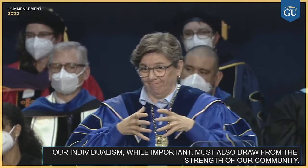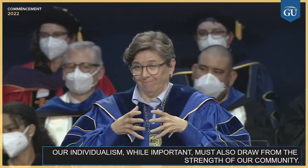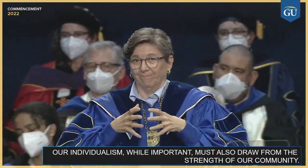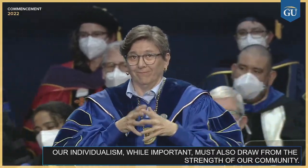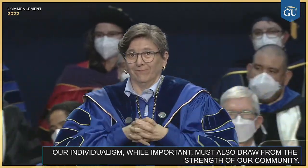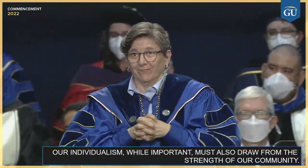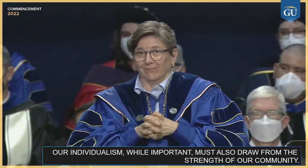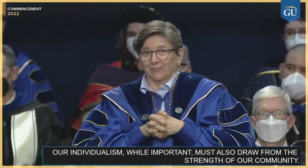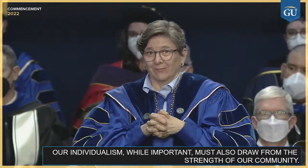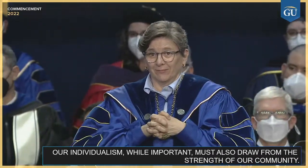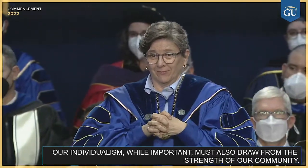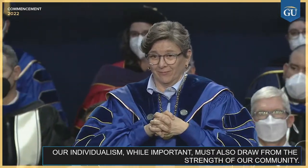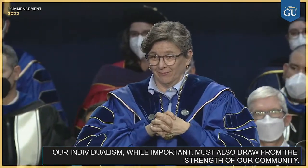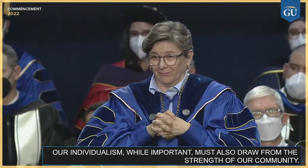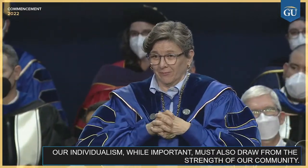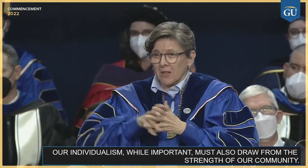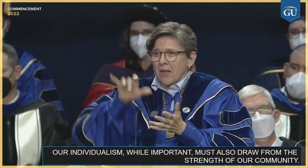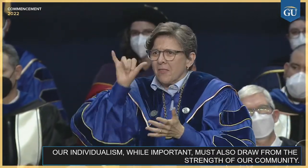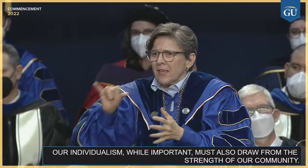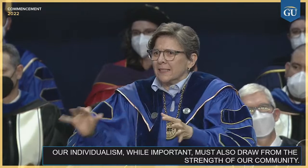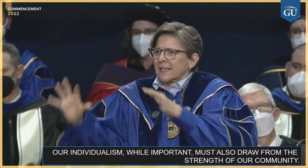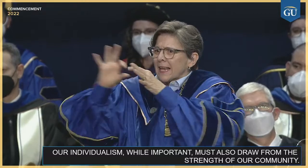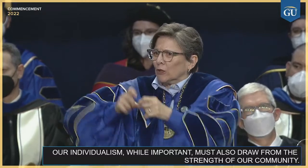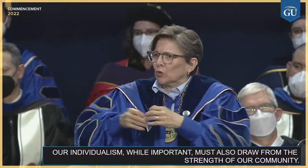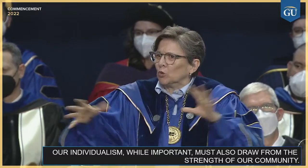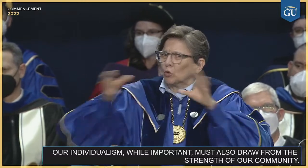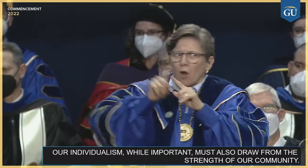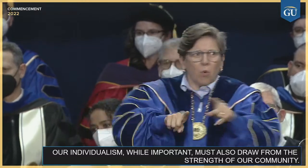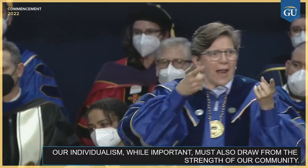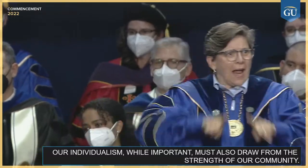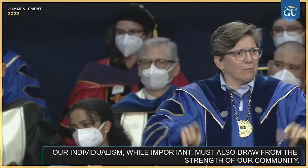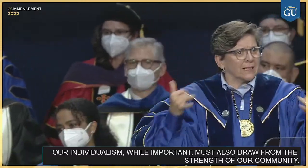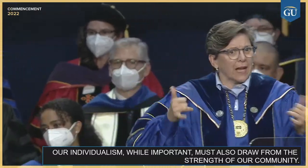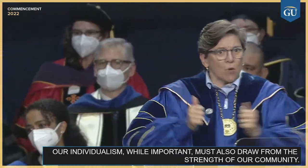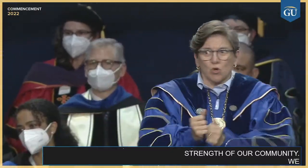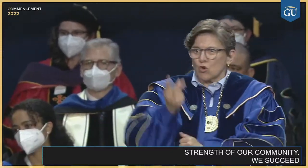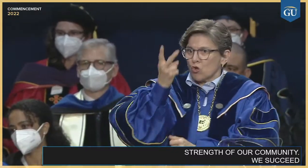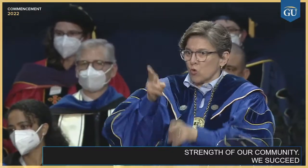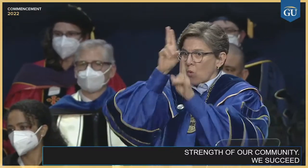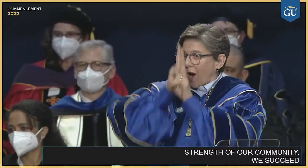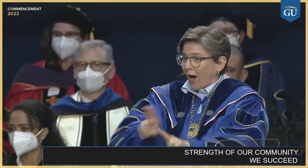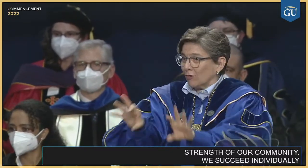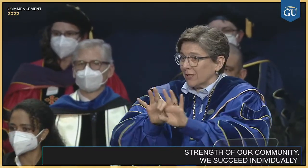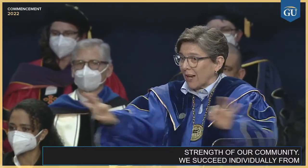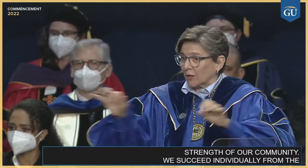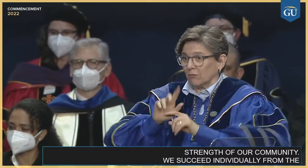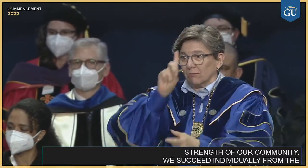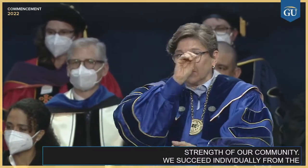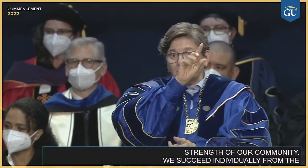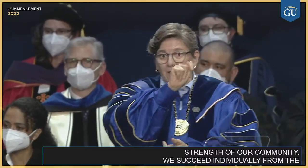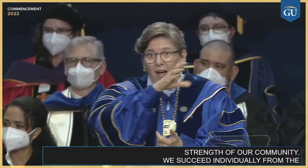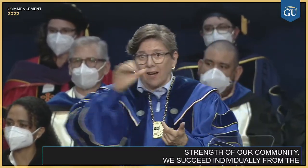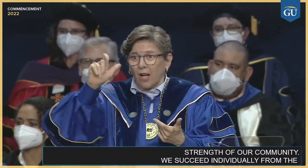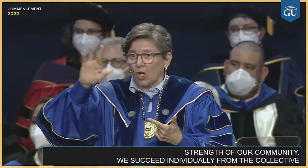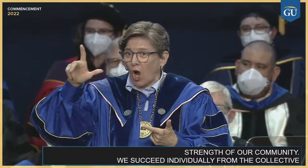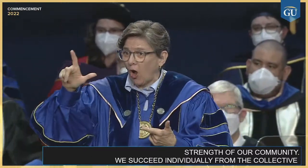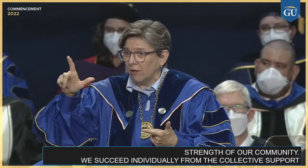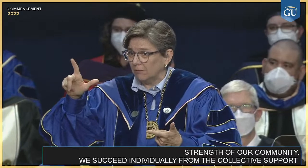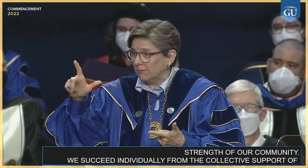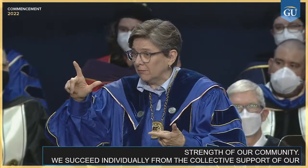We succeed individually from the collective support of our community. And this leads me to the story of the honorary